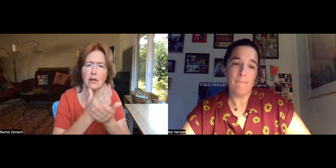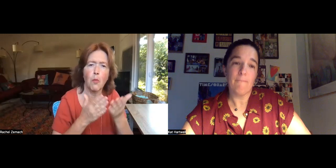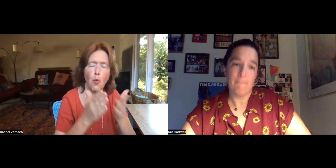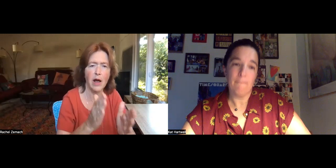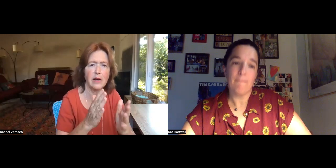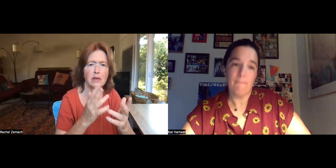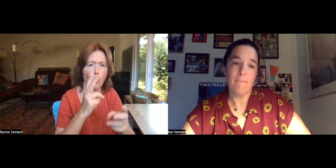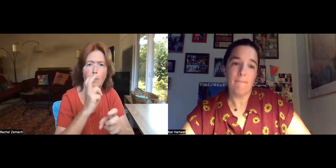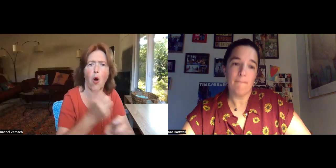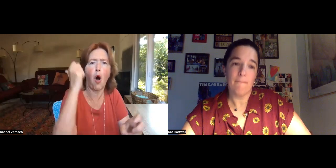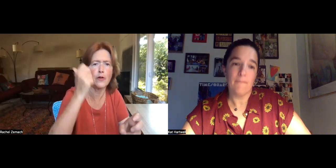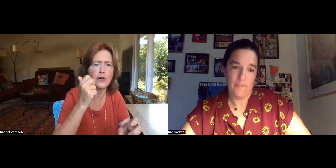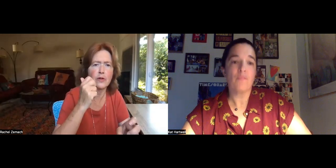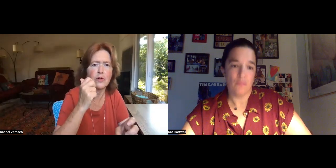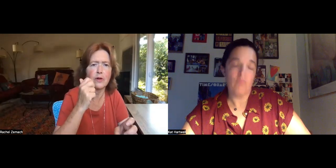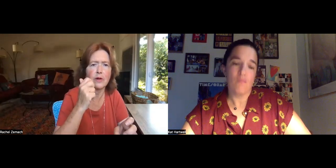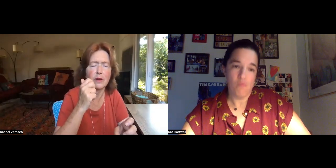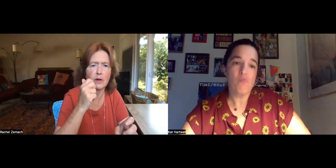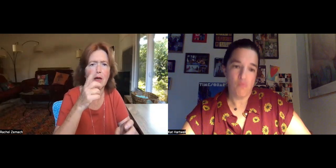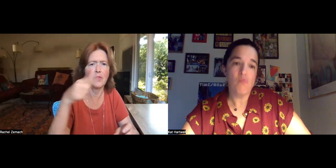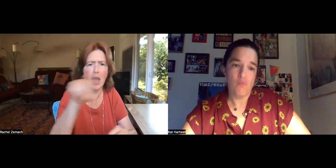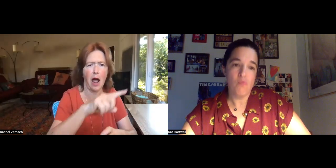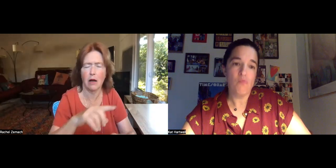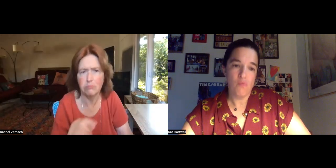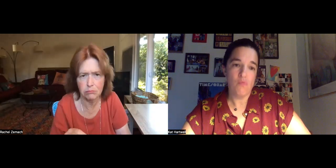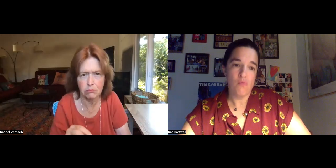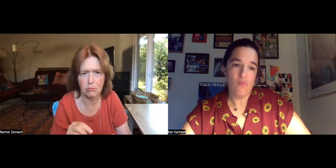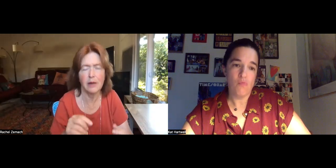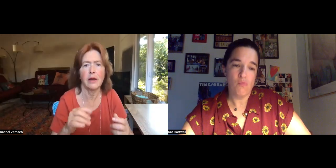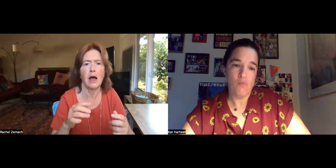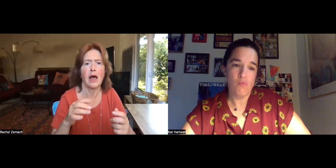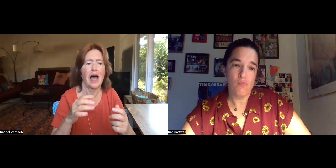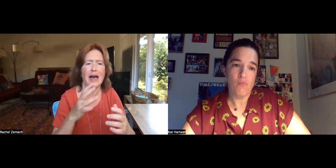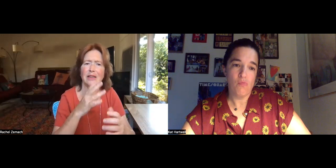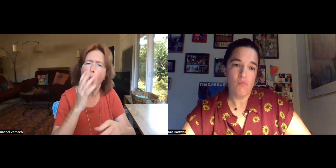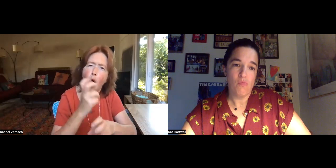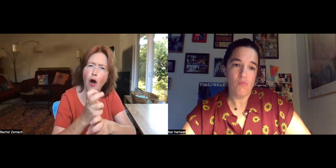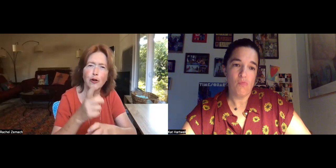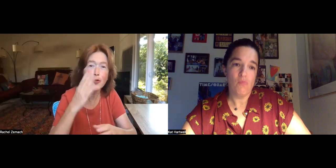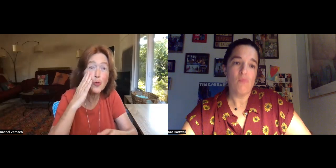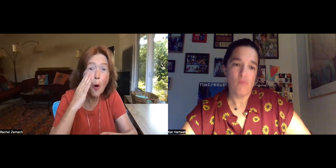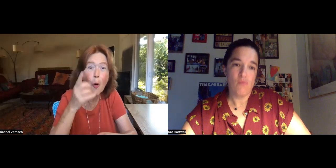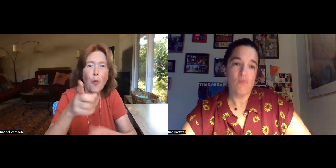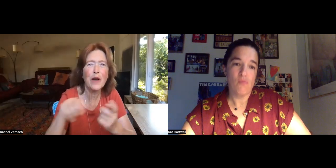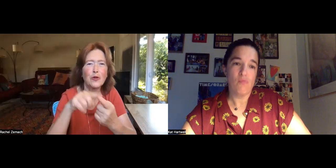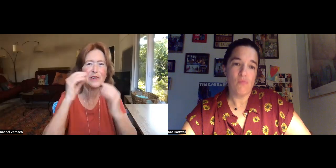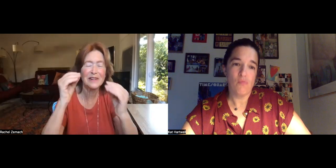some way would happen. There, it's hard when you're